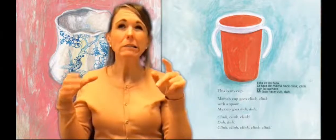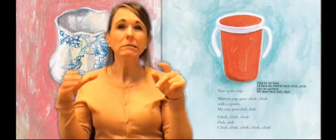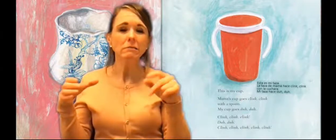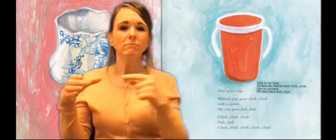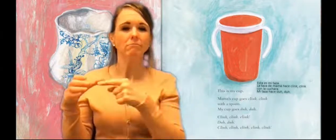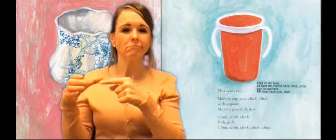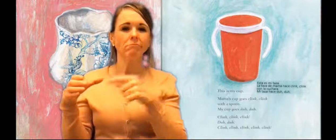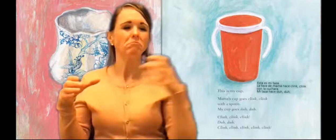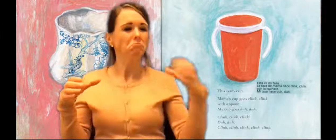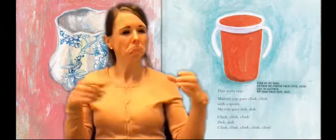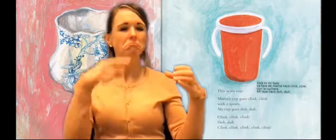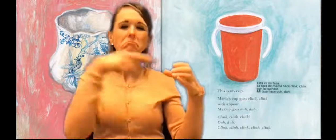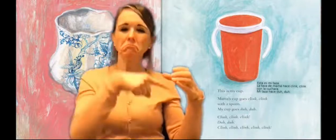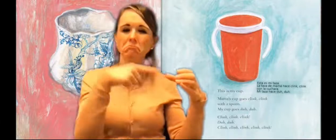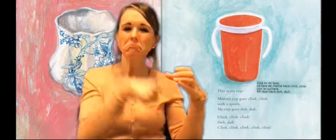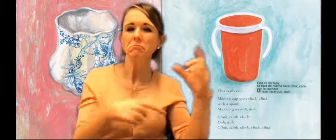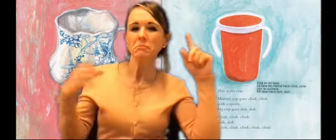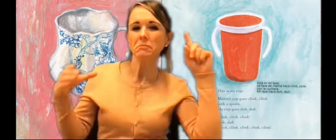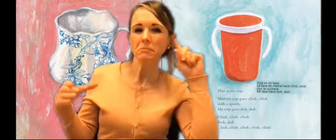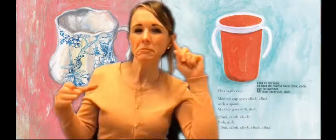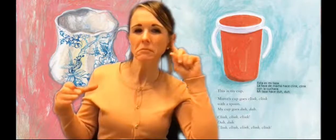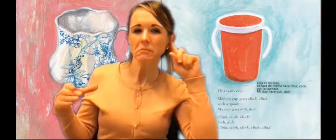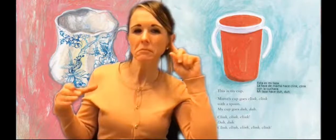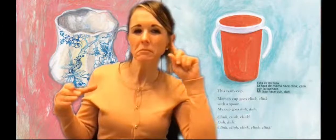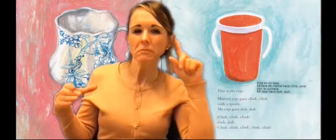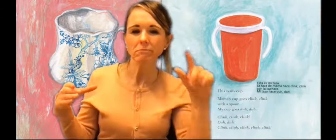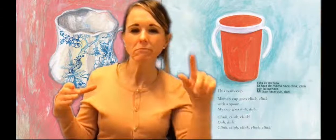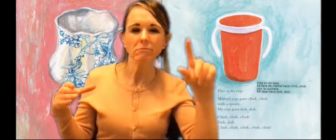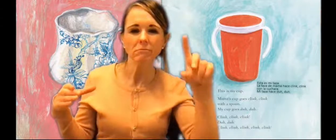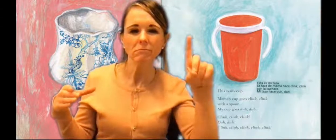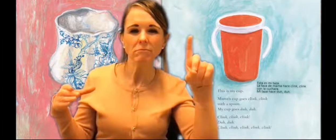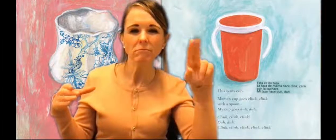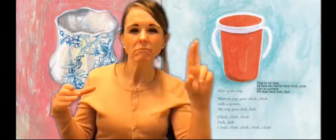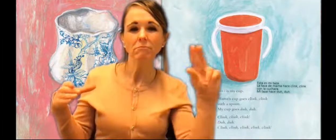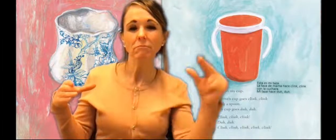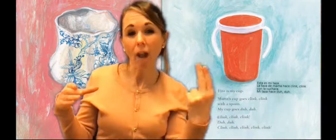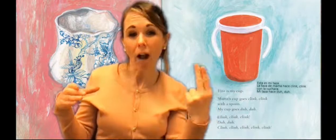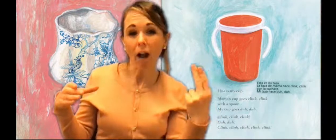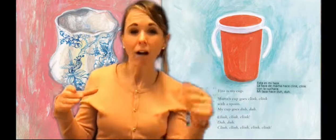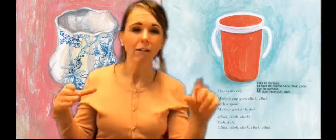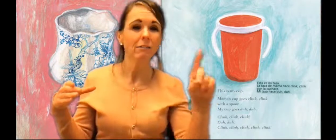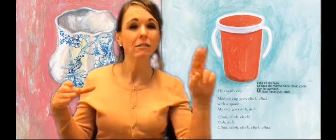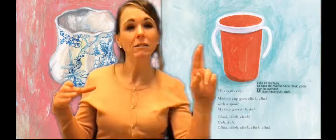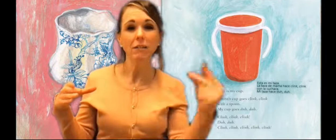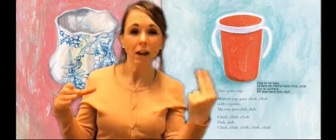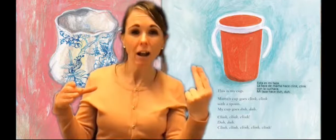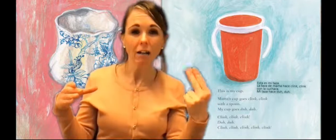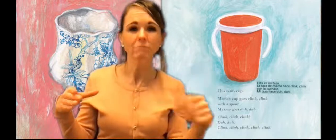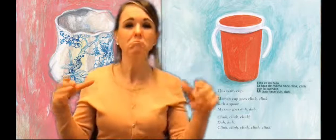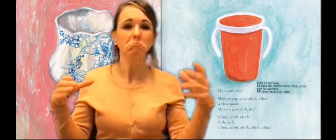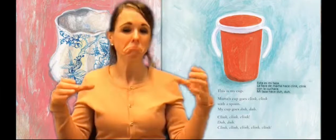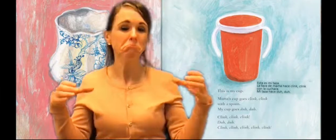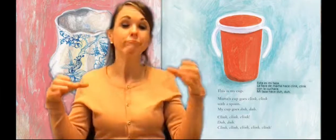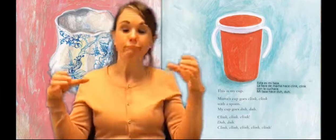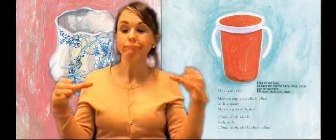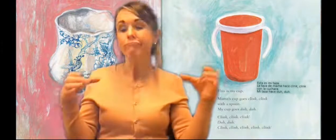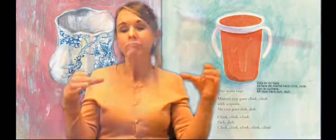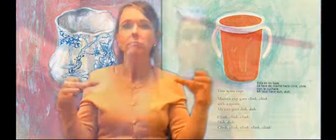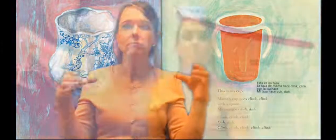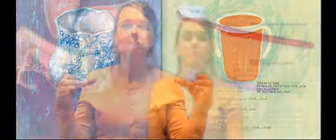Mama's cup sounds like clink, clink. My cup sounds like duh.